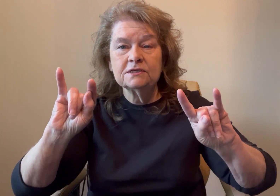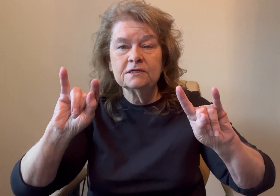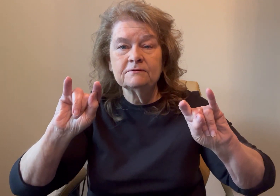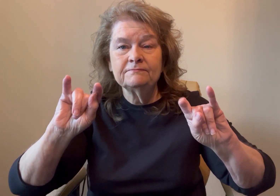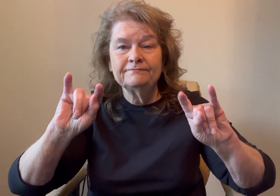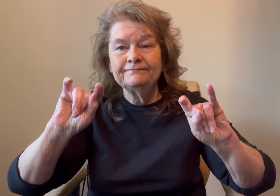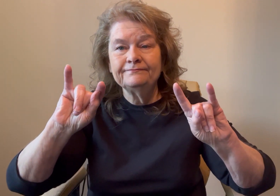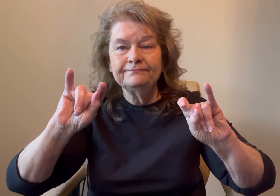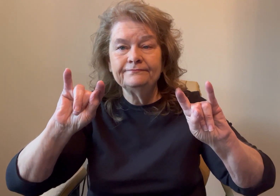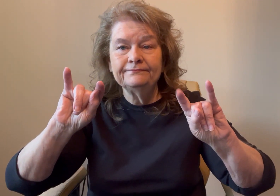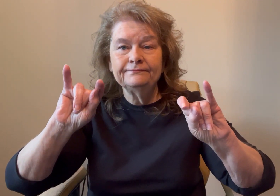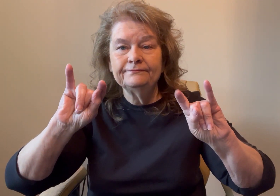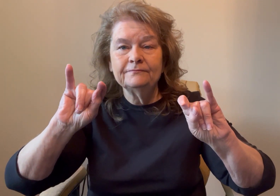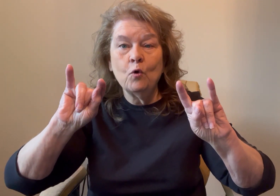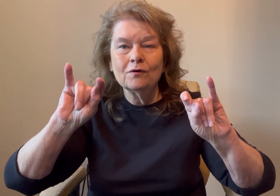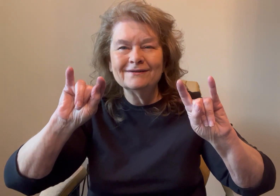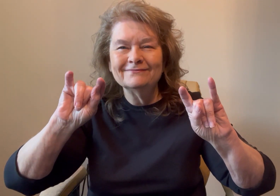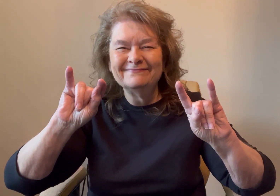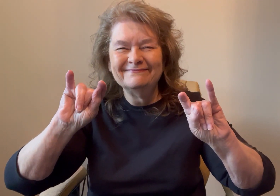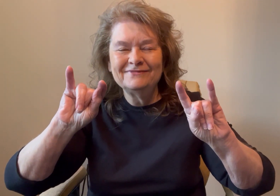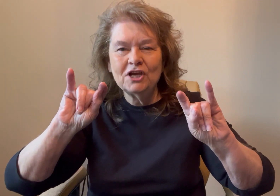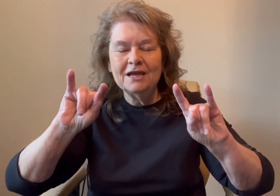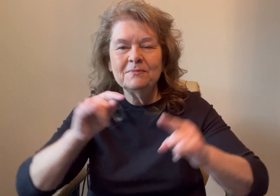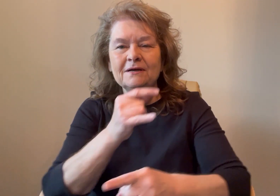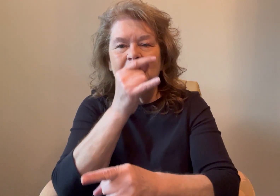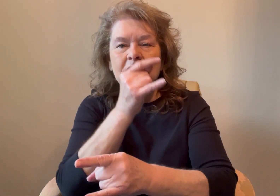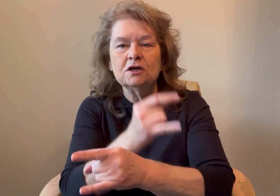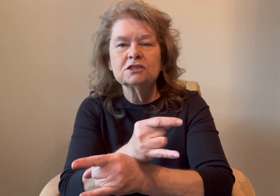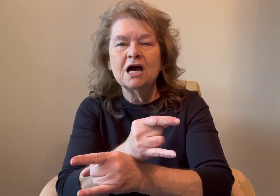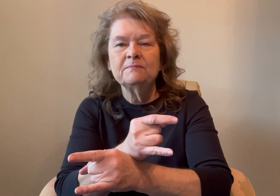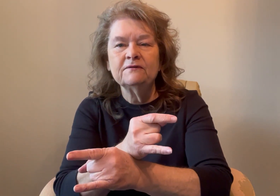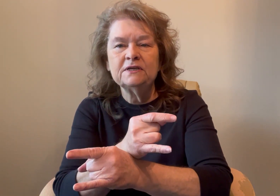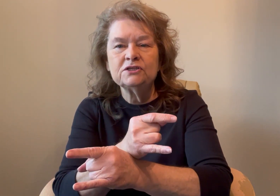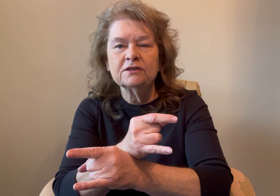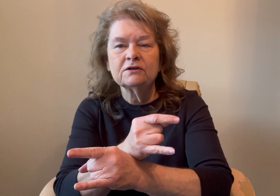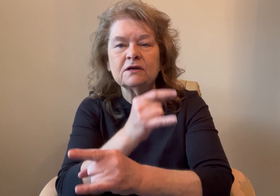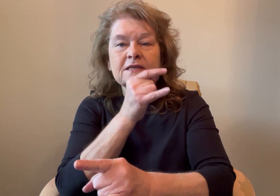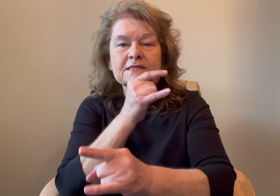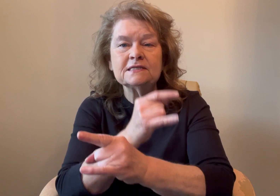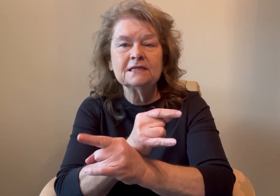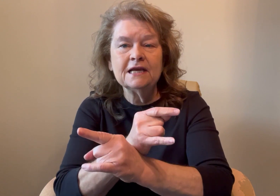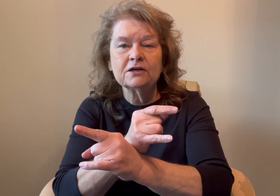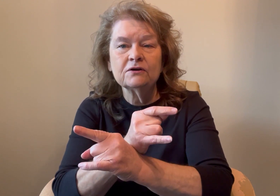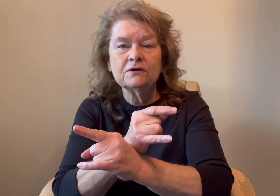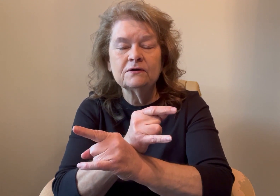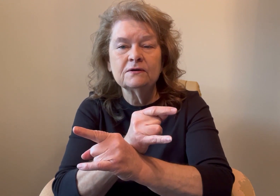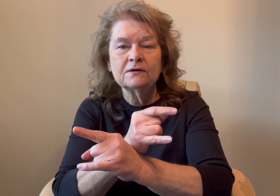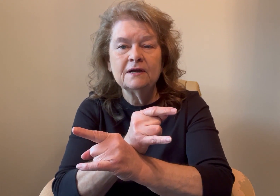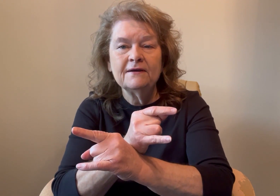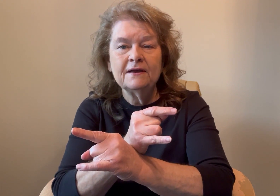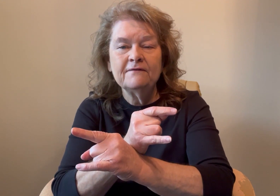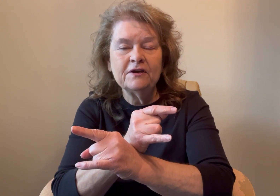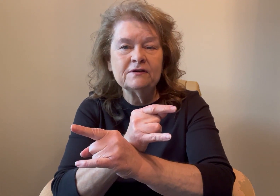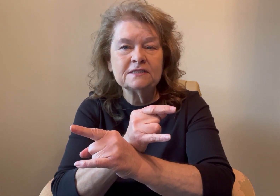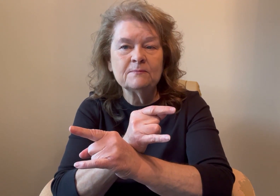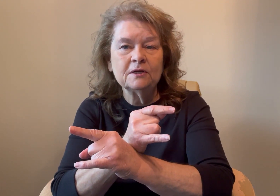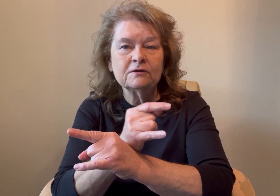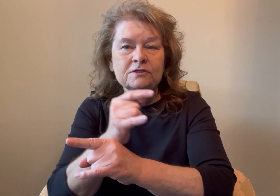the horn shape on top of each other. This is liquor, very similar